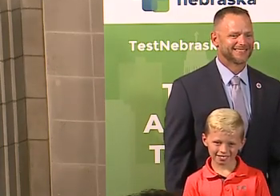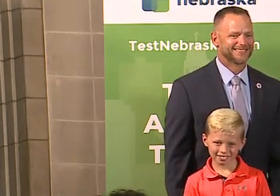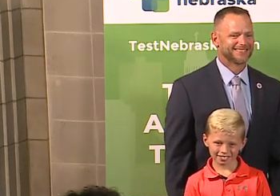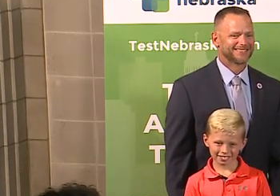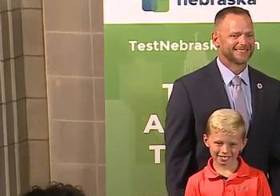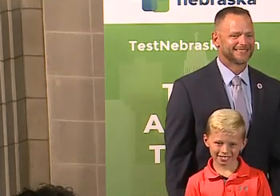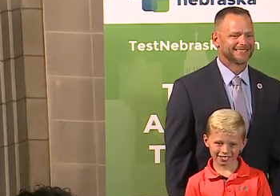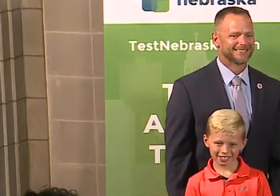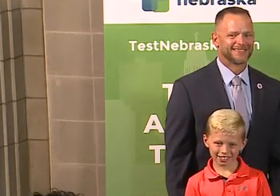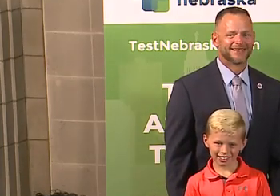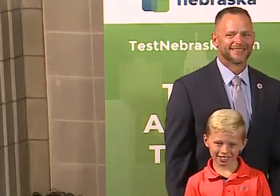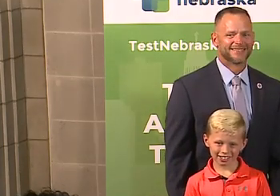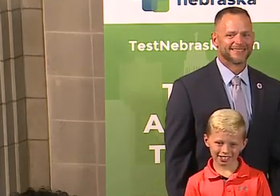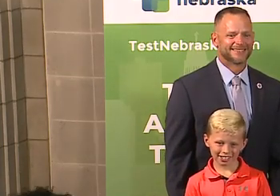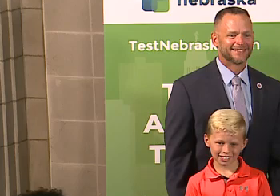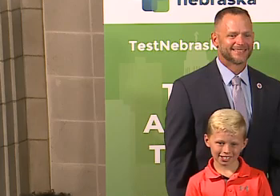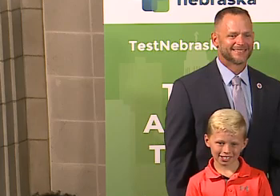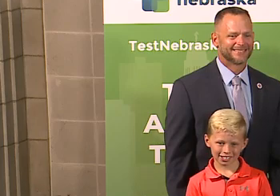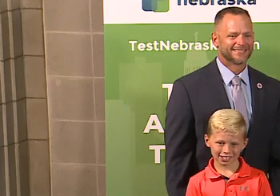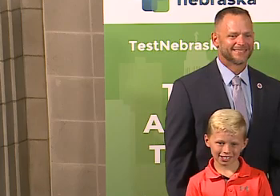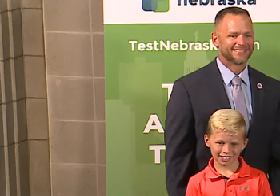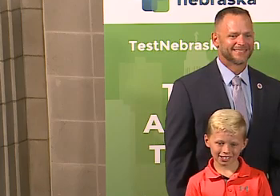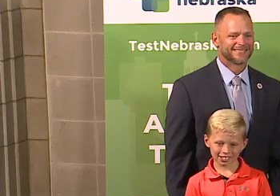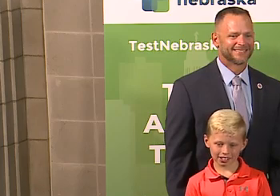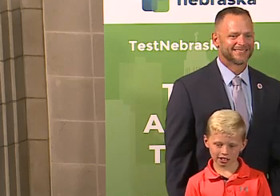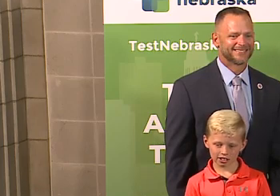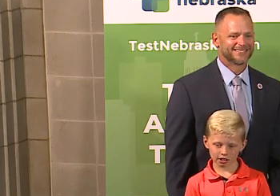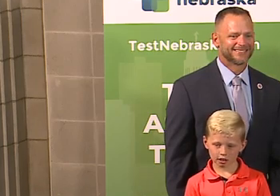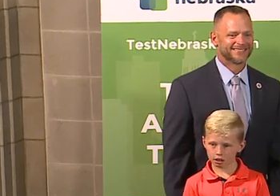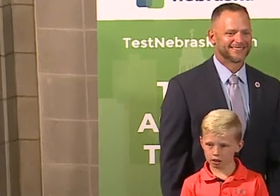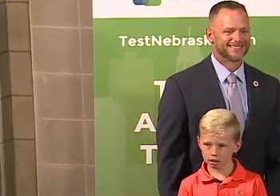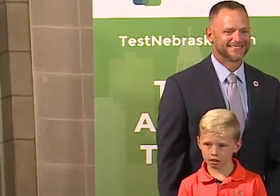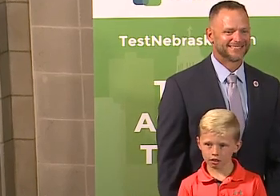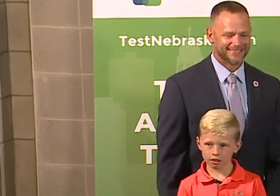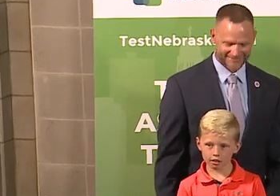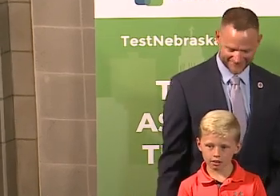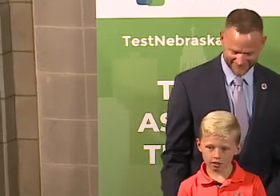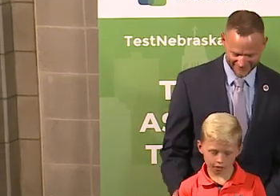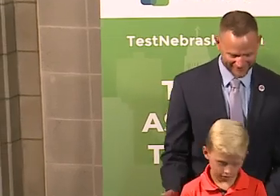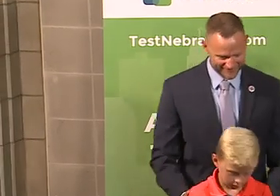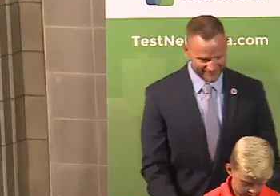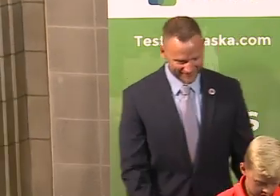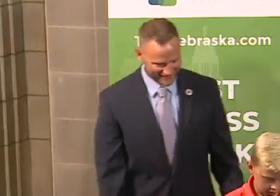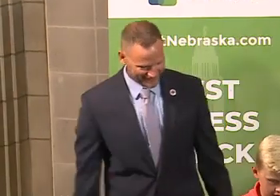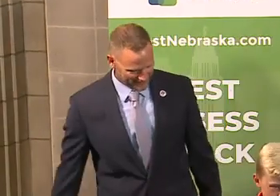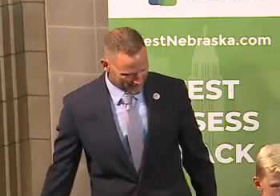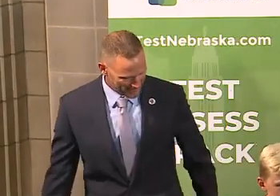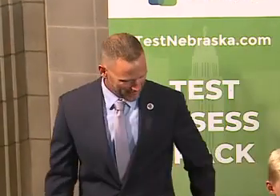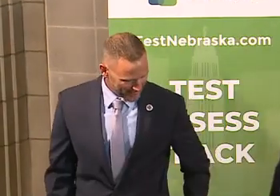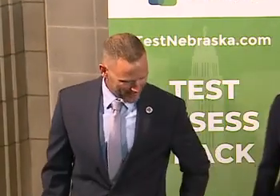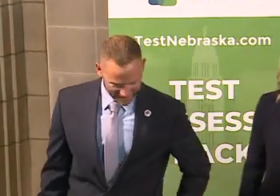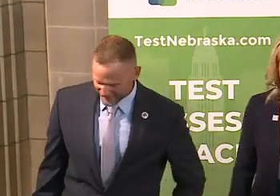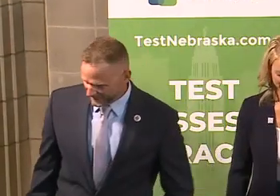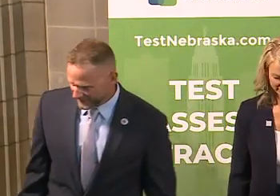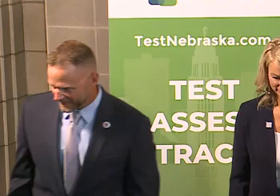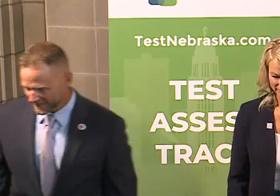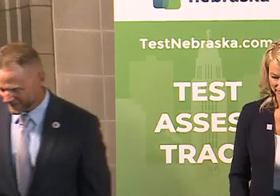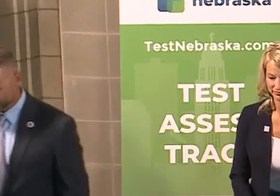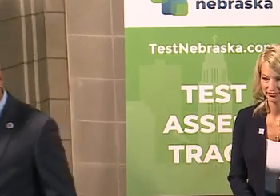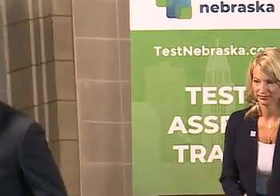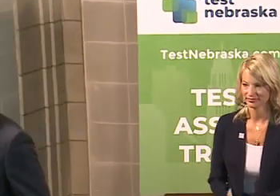Oh, we're gonna take an official picture with that? Okay, great. All right. Thank you. Great, thanks. Thanks, folks. Appreciate it. Next week,